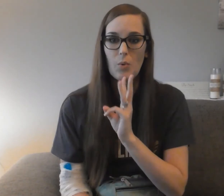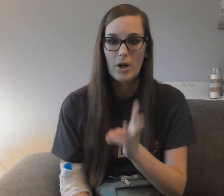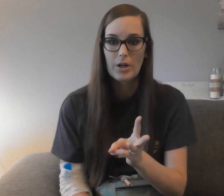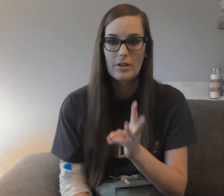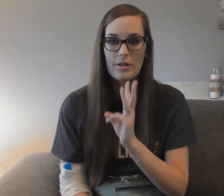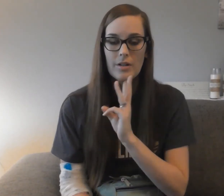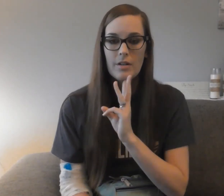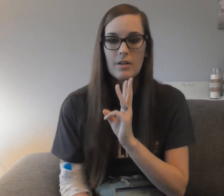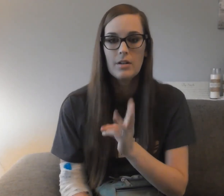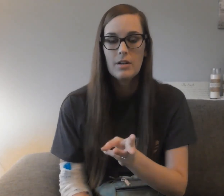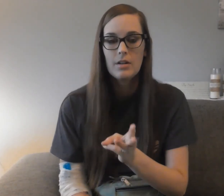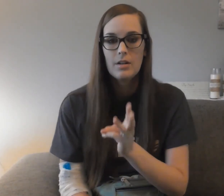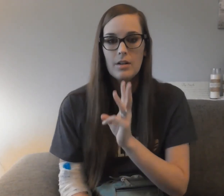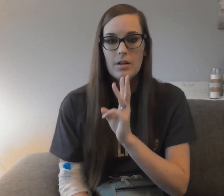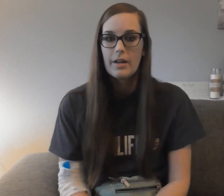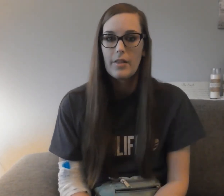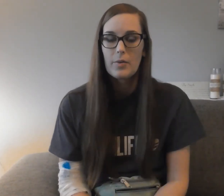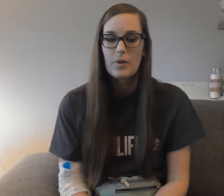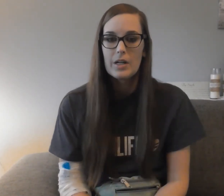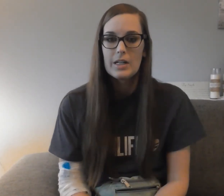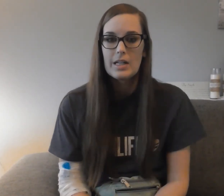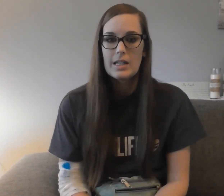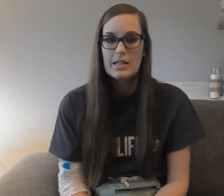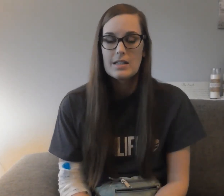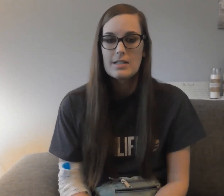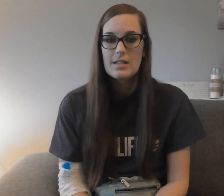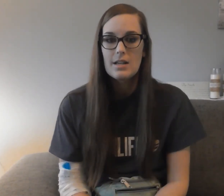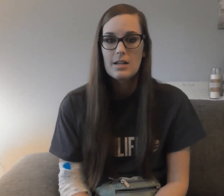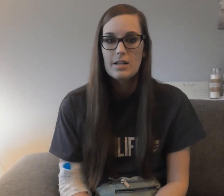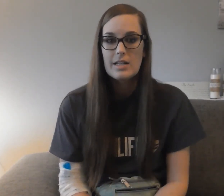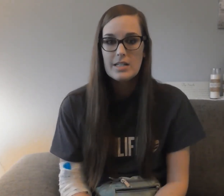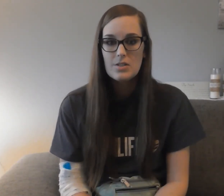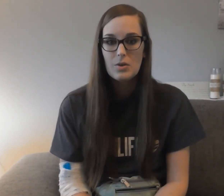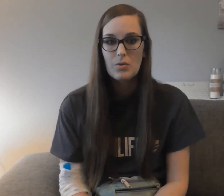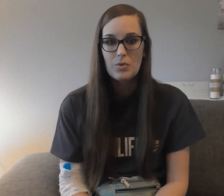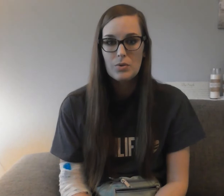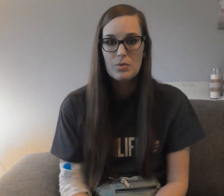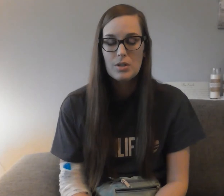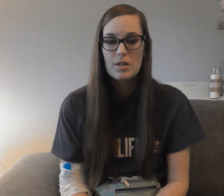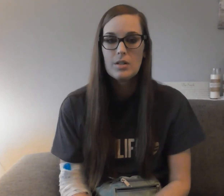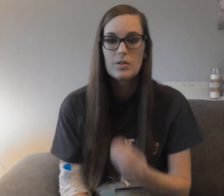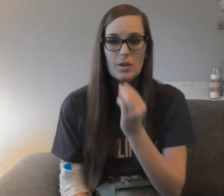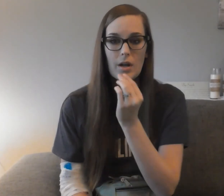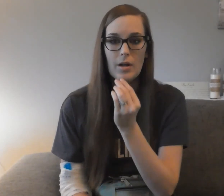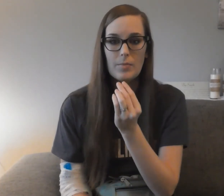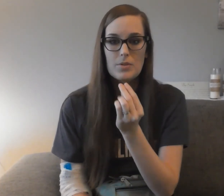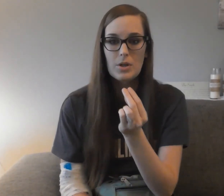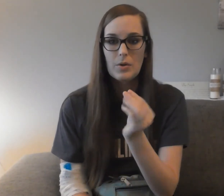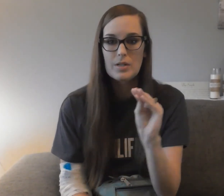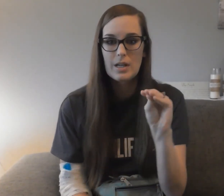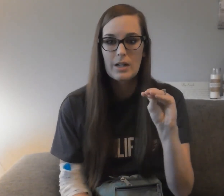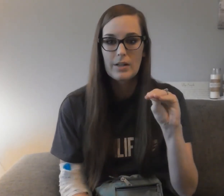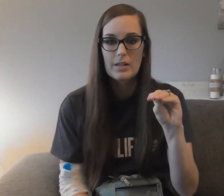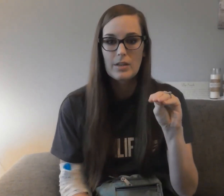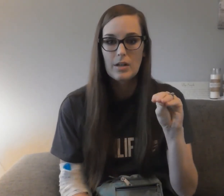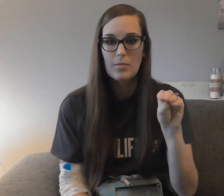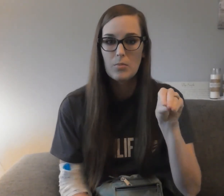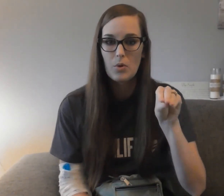water. Another one is eat or food. So it's kind of like the more